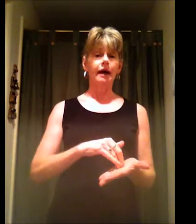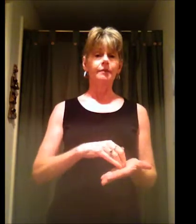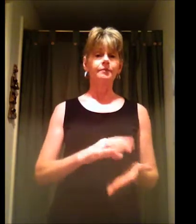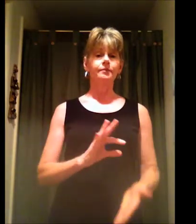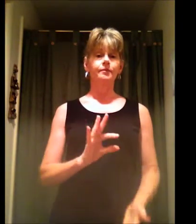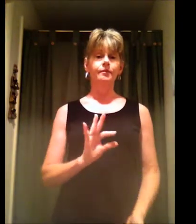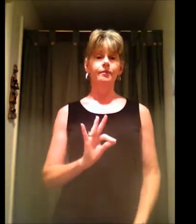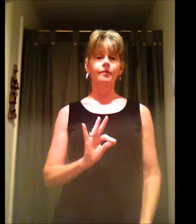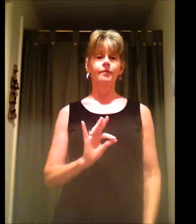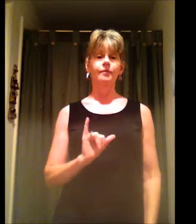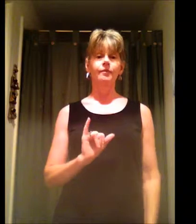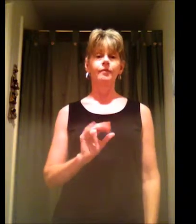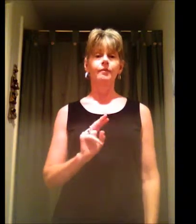again.